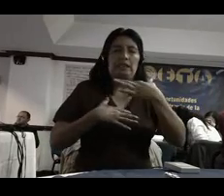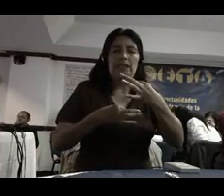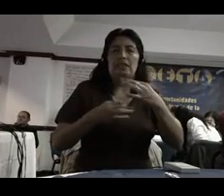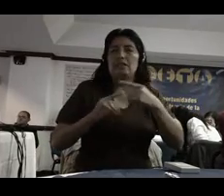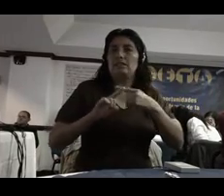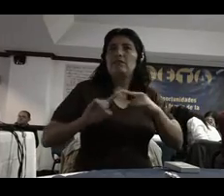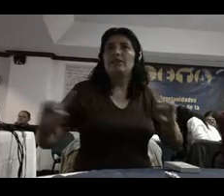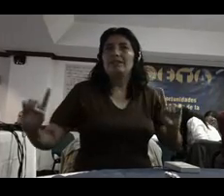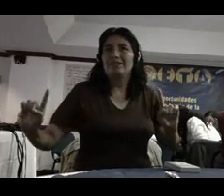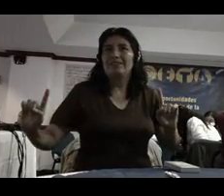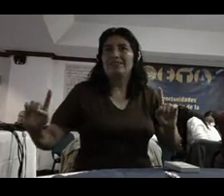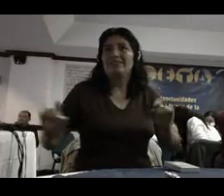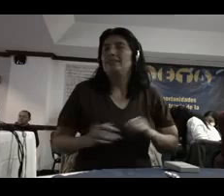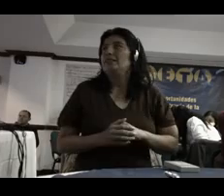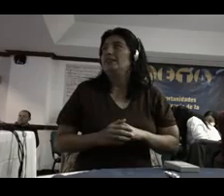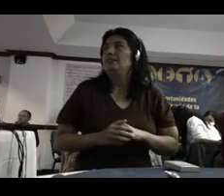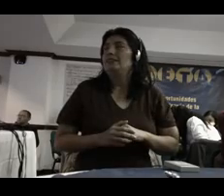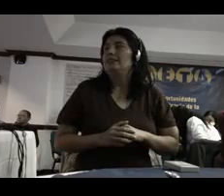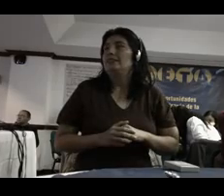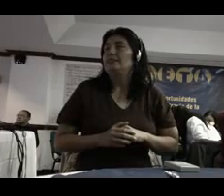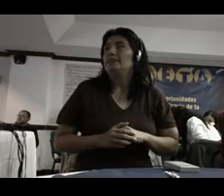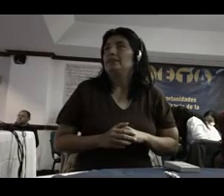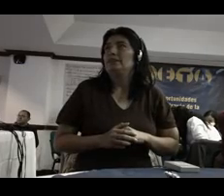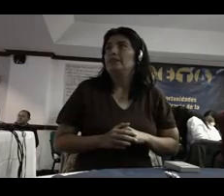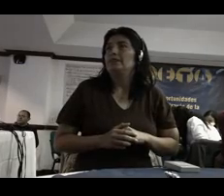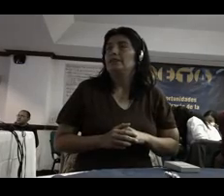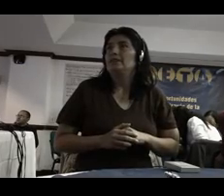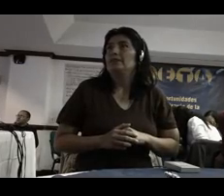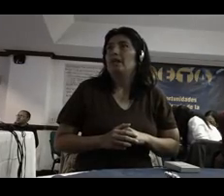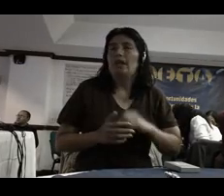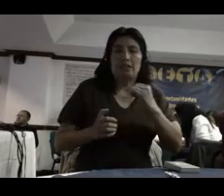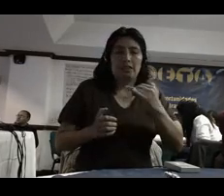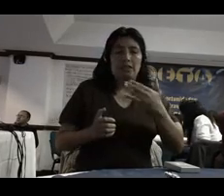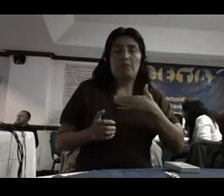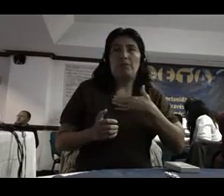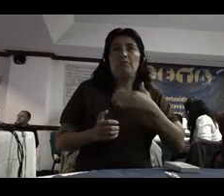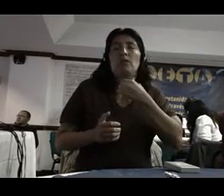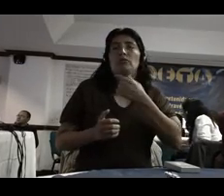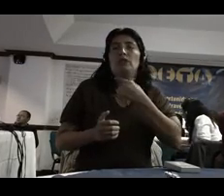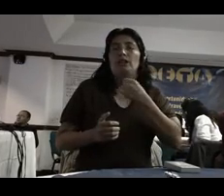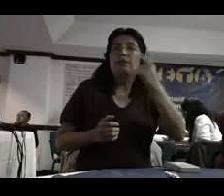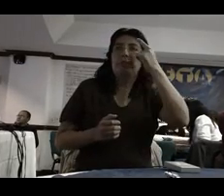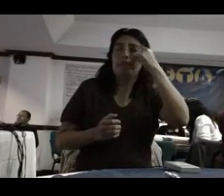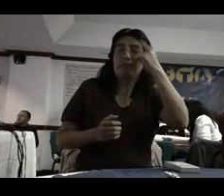So I like to think of, next one, I like to think about collaboration this way. And this is a definition that